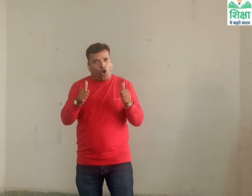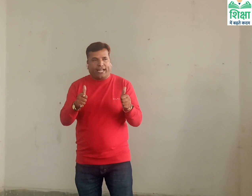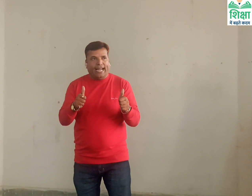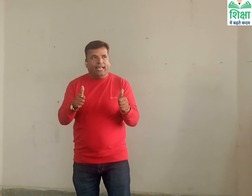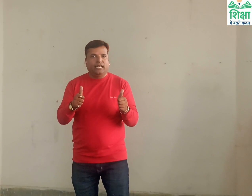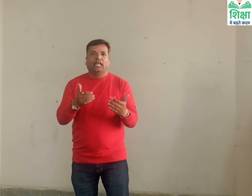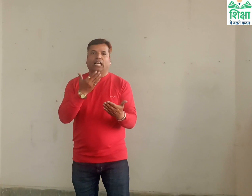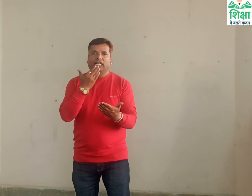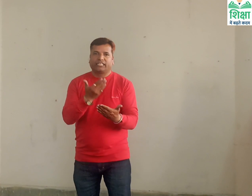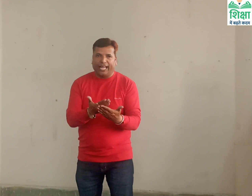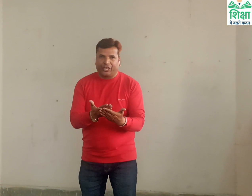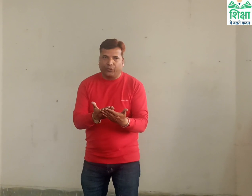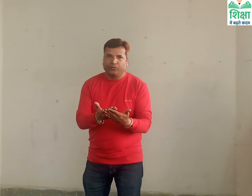okay, thank you.